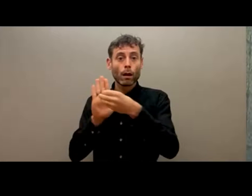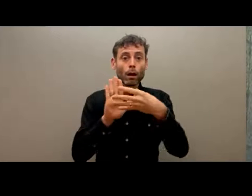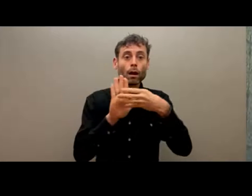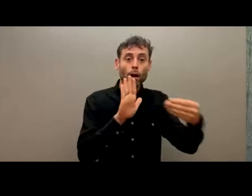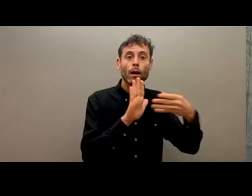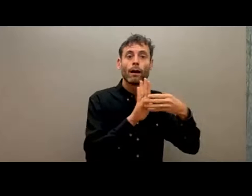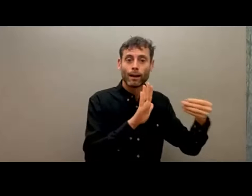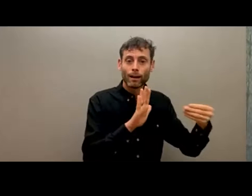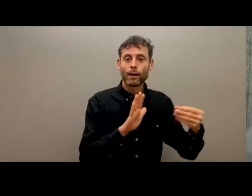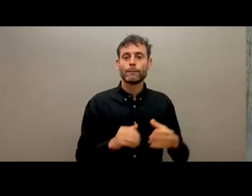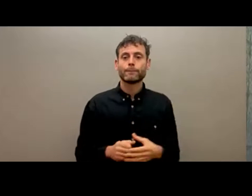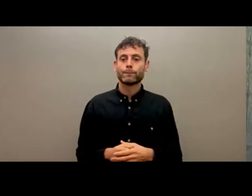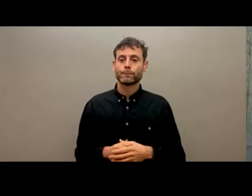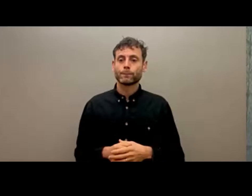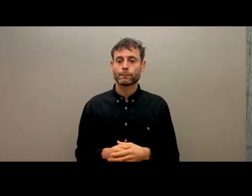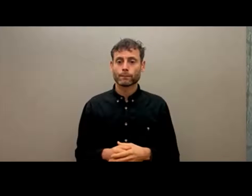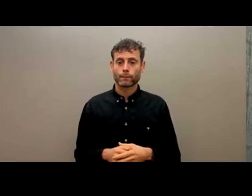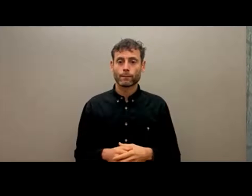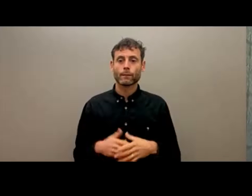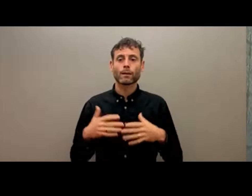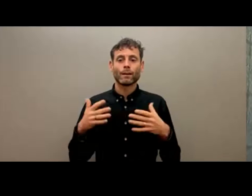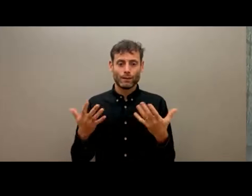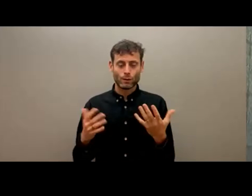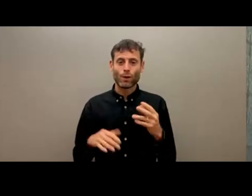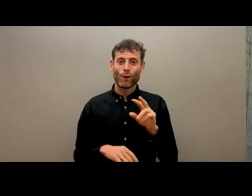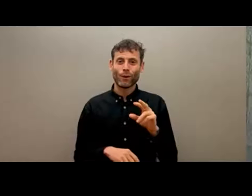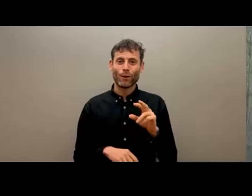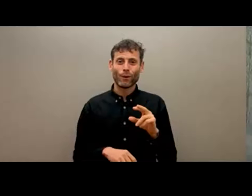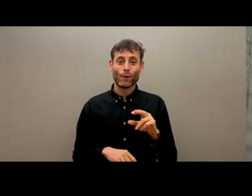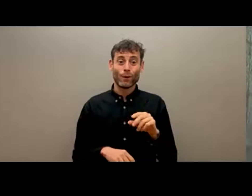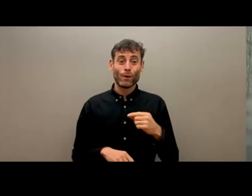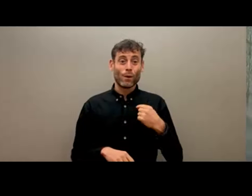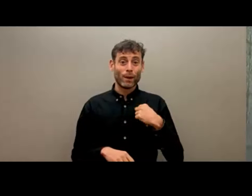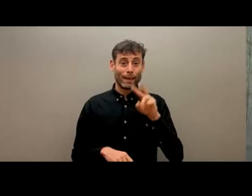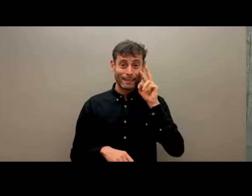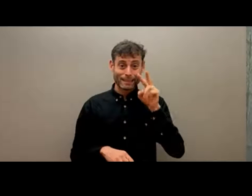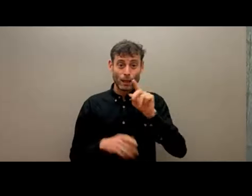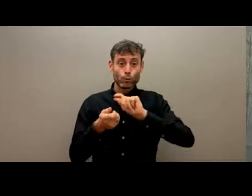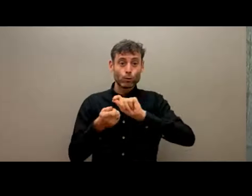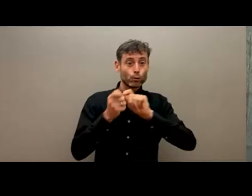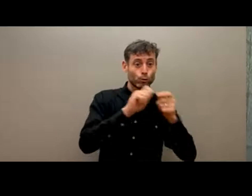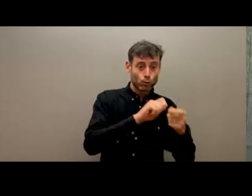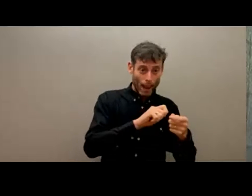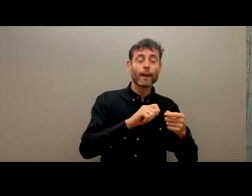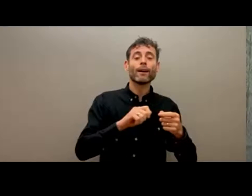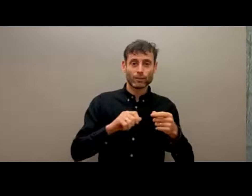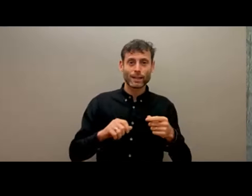social service provision is rooted in an analysis of what's happening globally, so that the local and global connections are